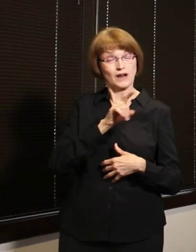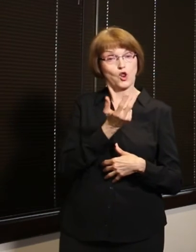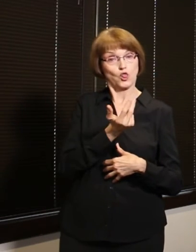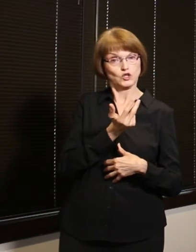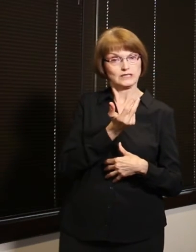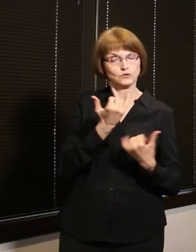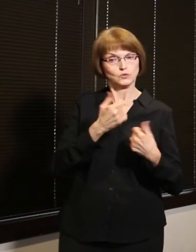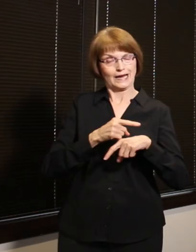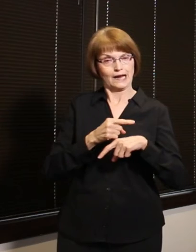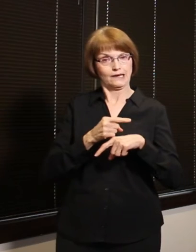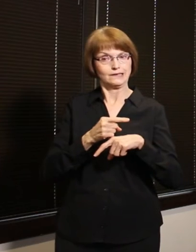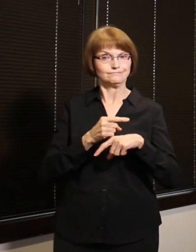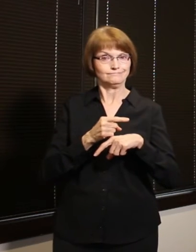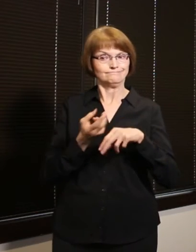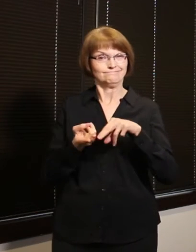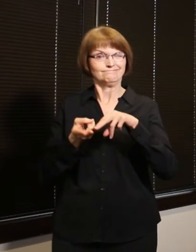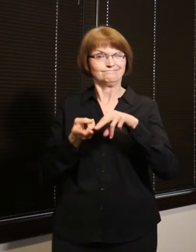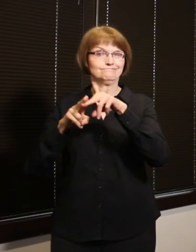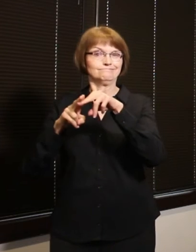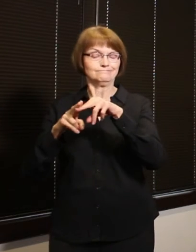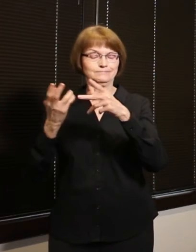113 yesterday.